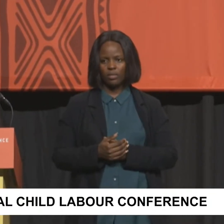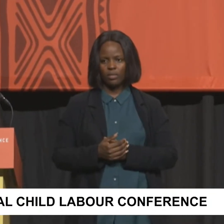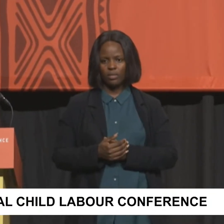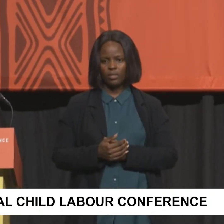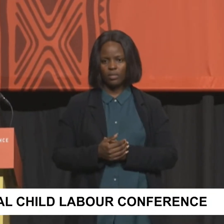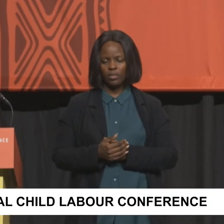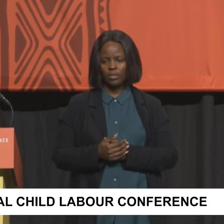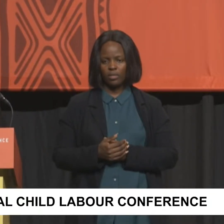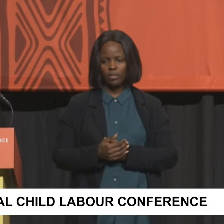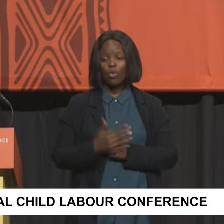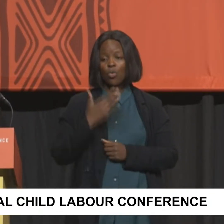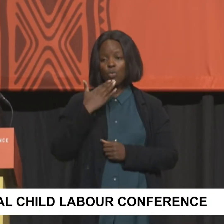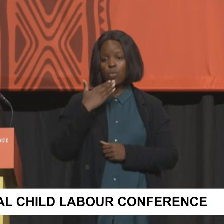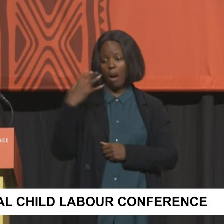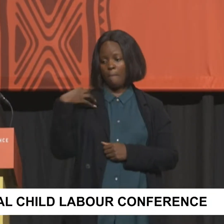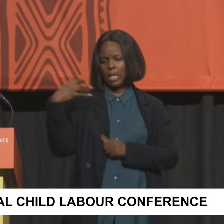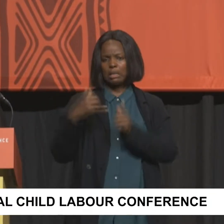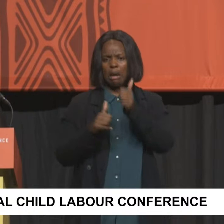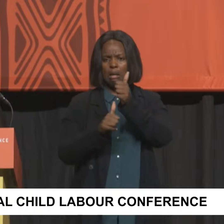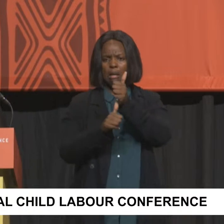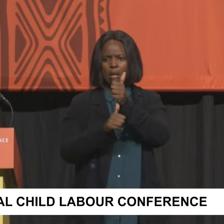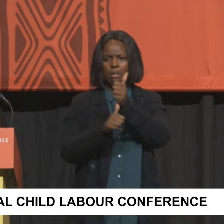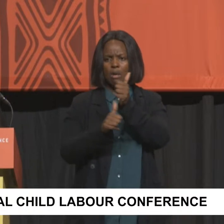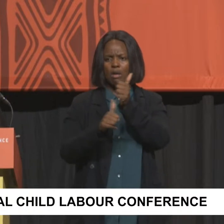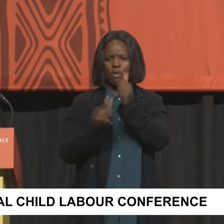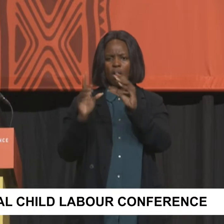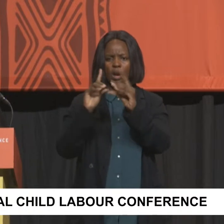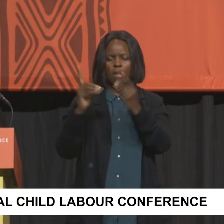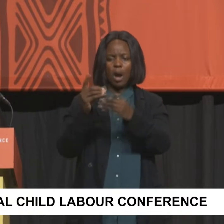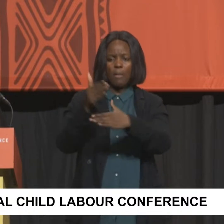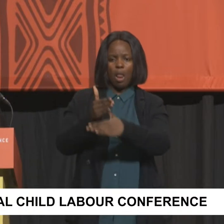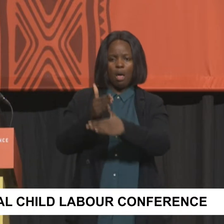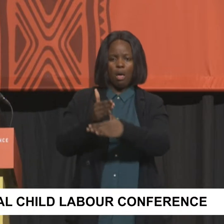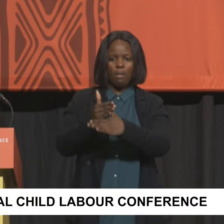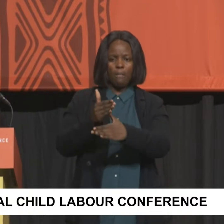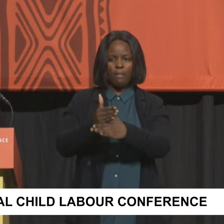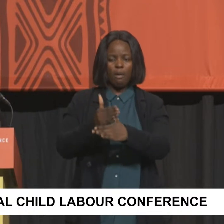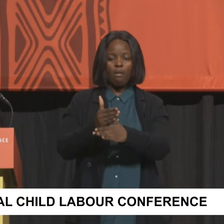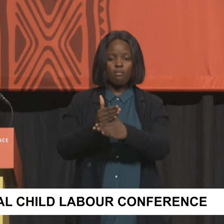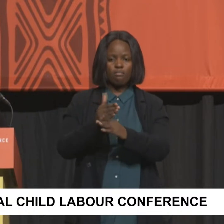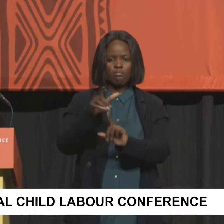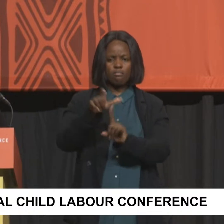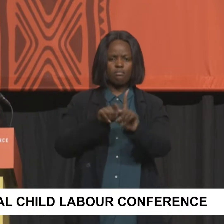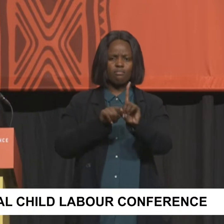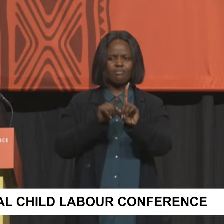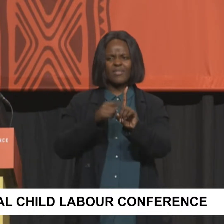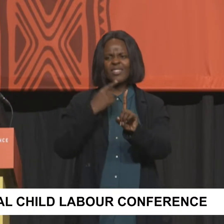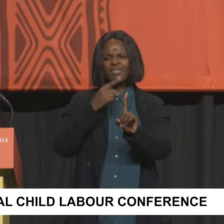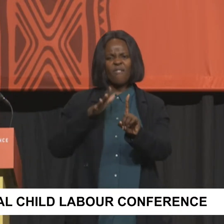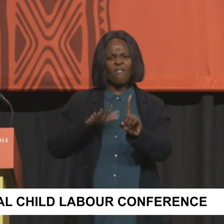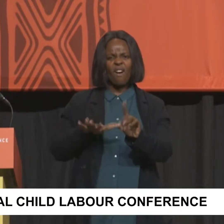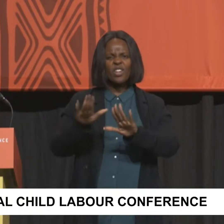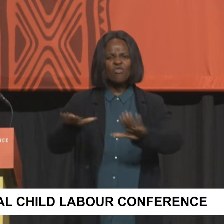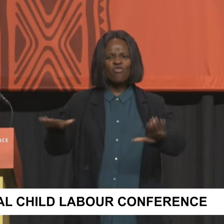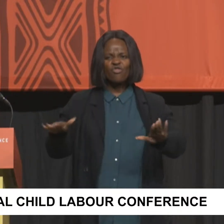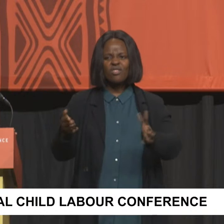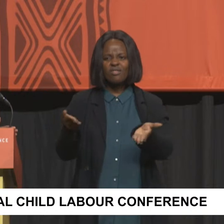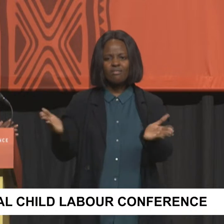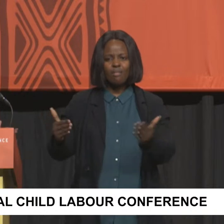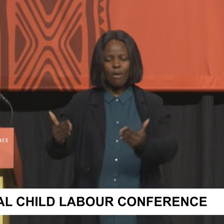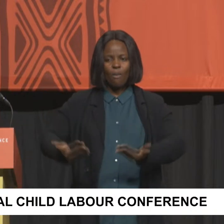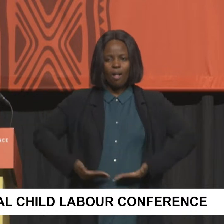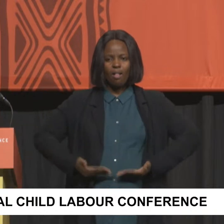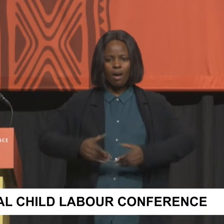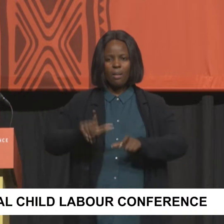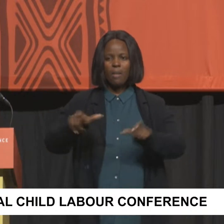our Deputy Minister of Employment and Labor, who just wants to welcome the children